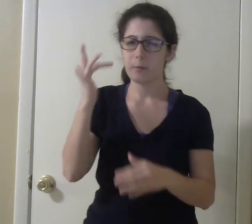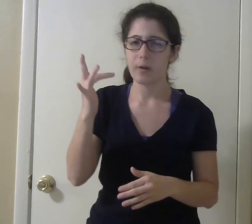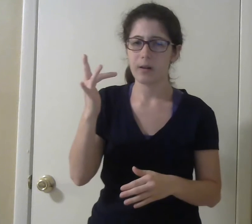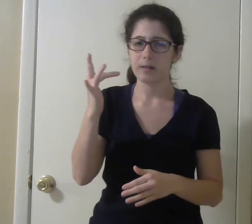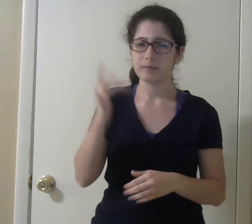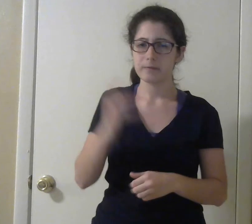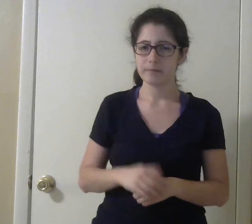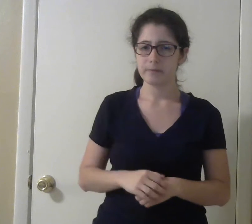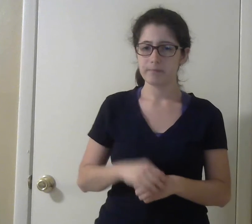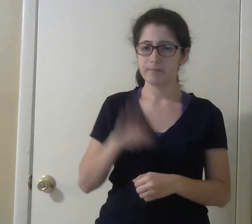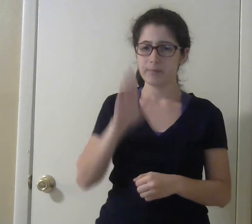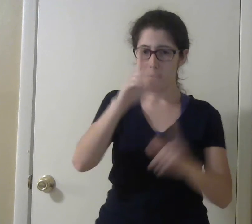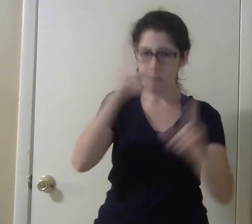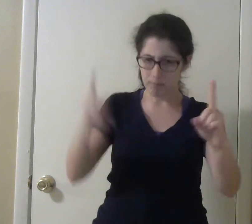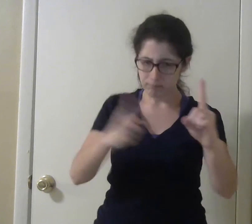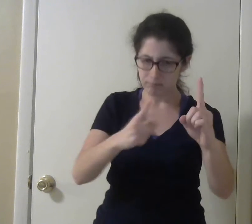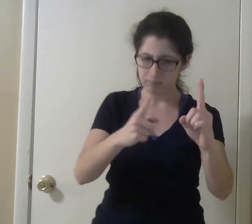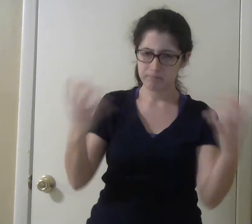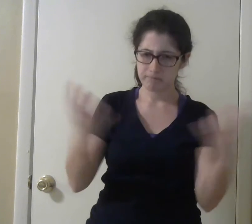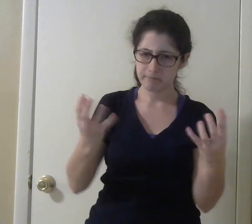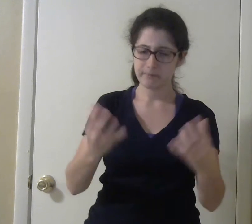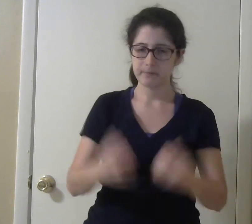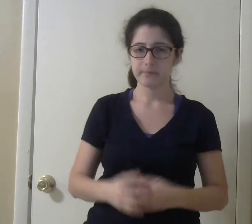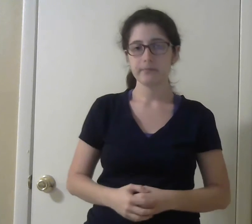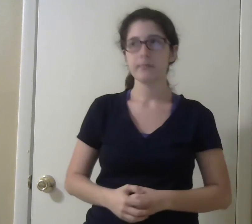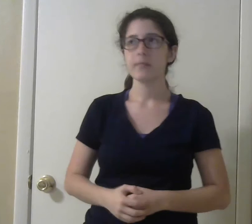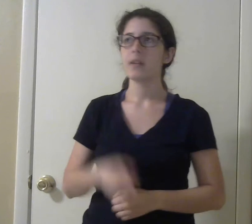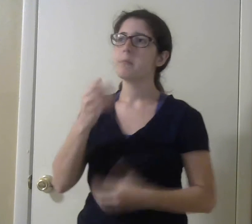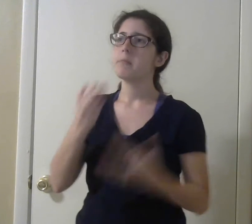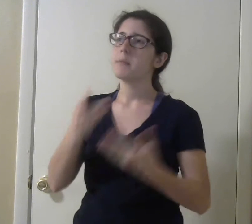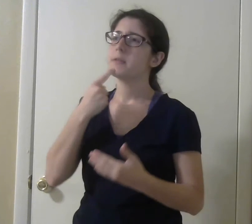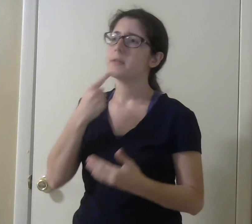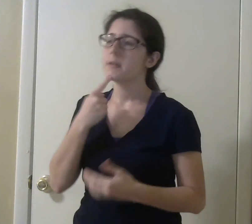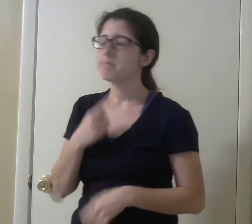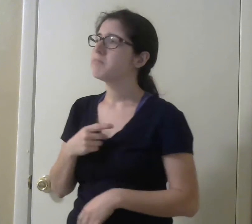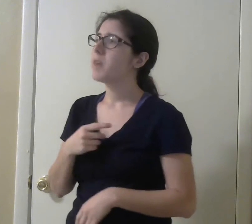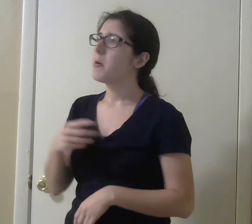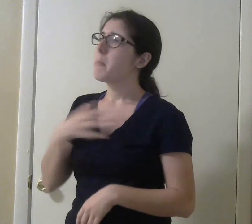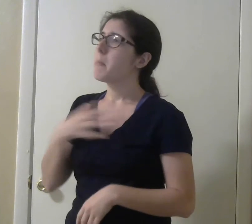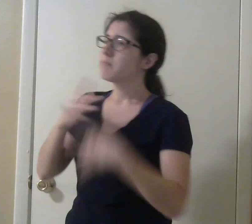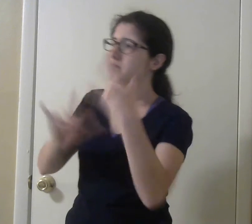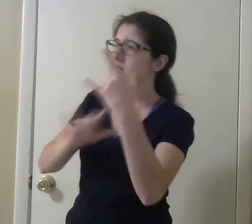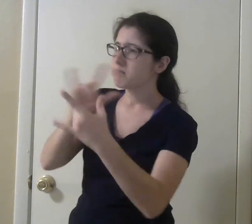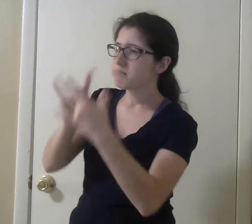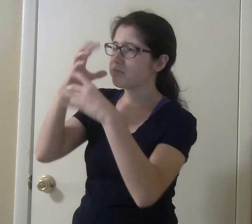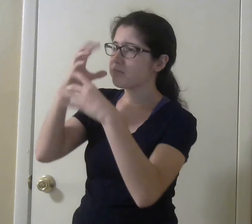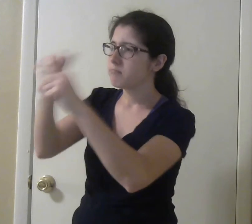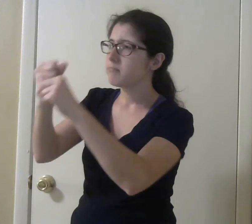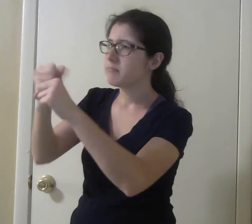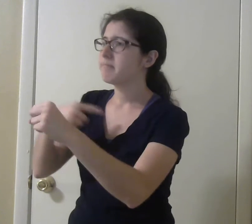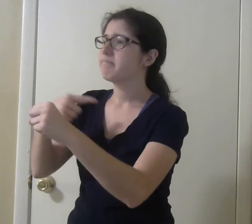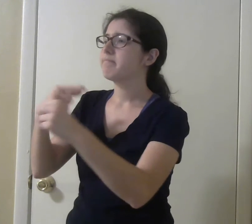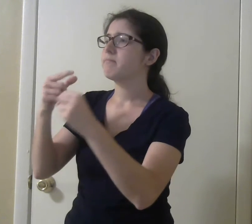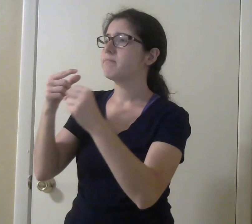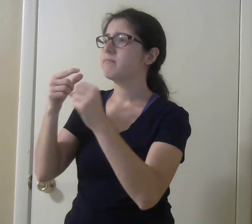And you might say, well, I don't have any romantic interest at all, and I want to testify to the grace of God to this